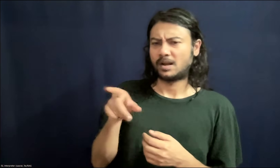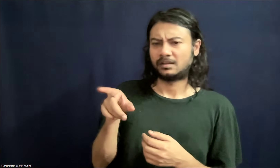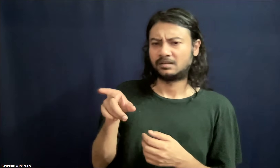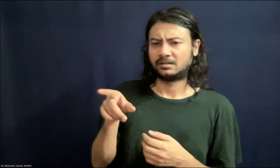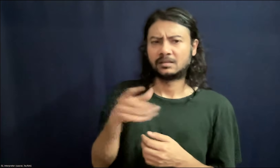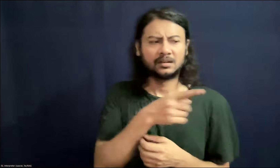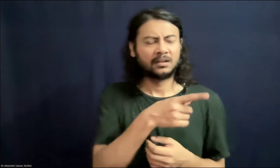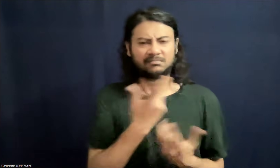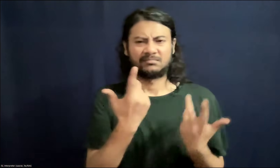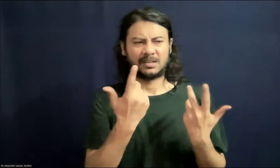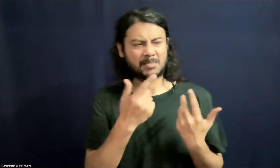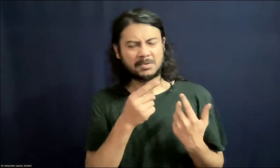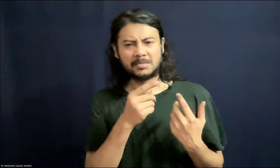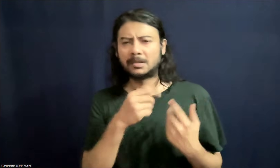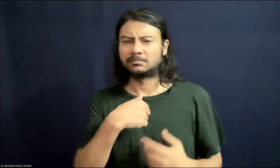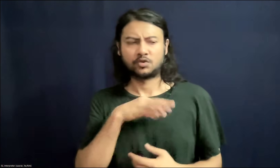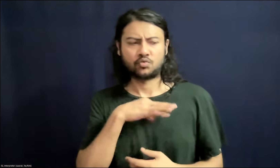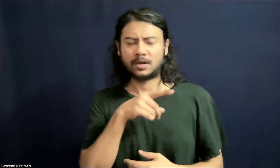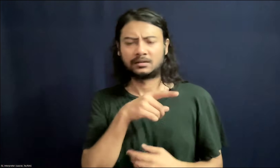whom we don't want to talk to.